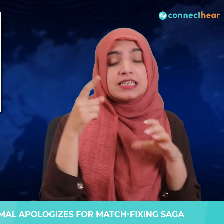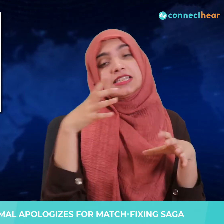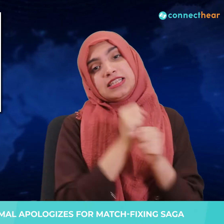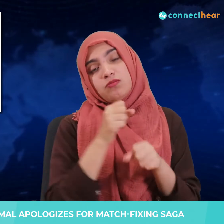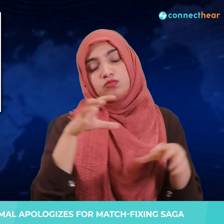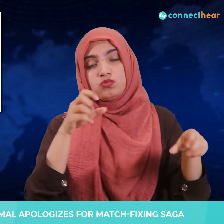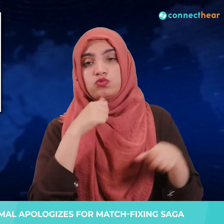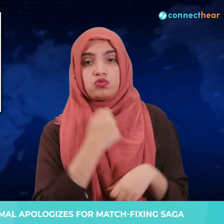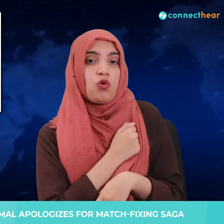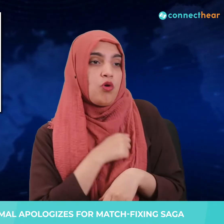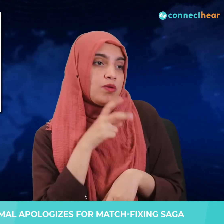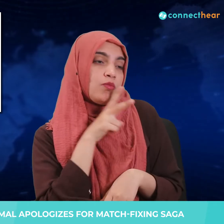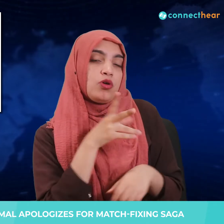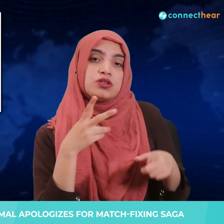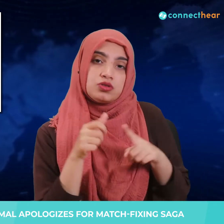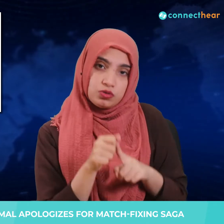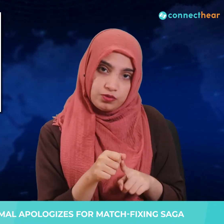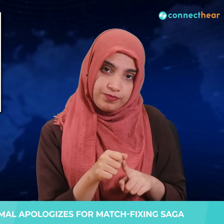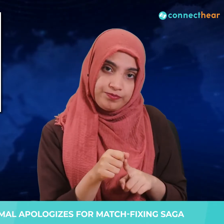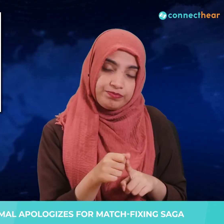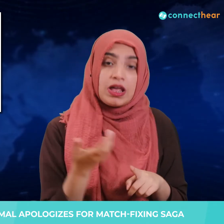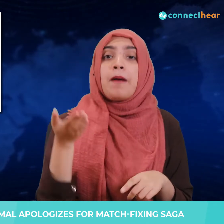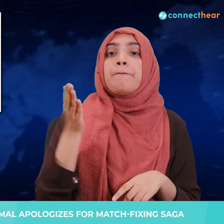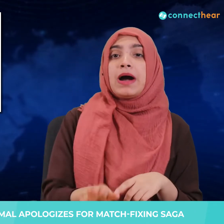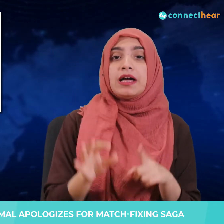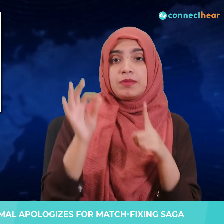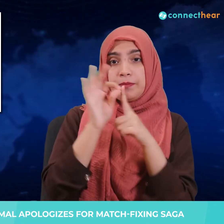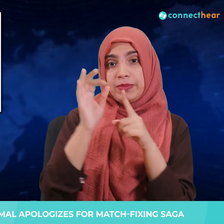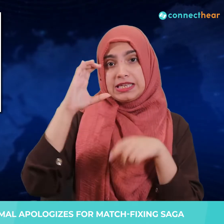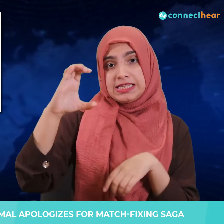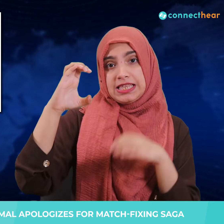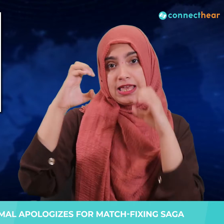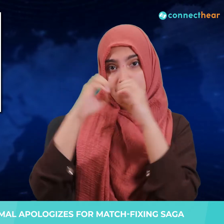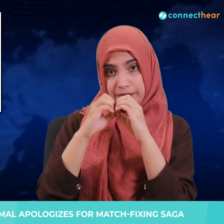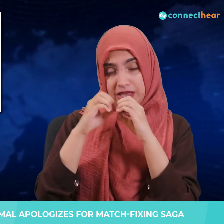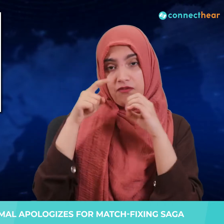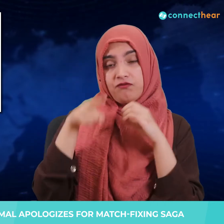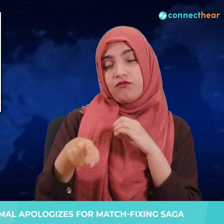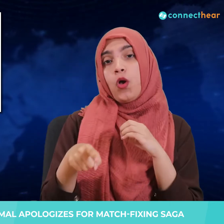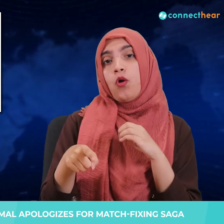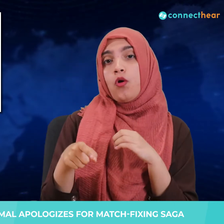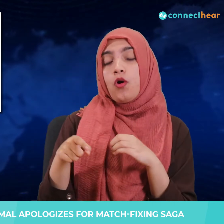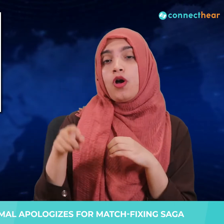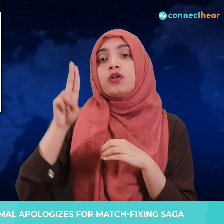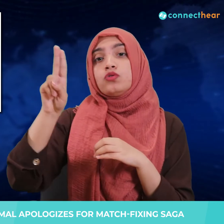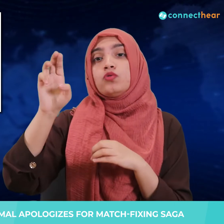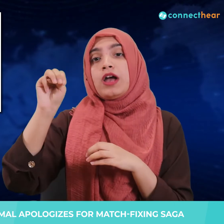The PCB released a video of Akmal rendering a public apology.